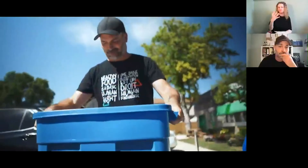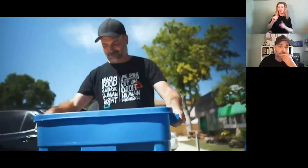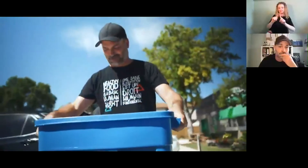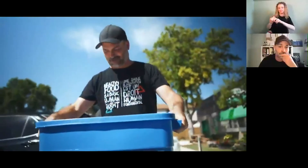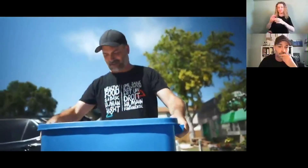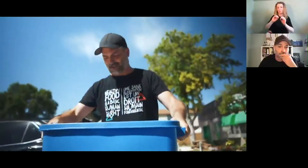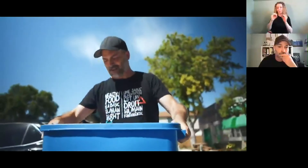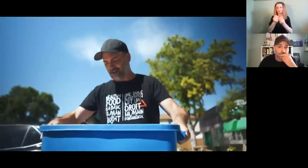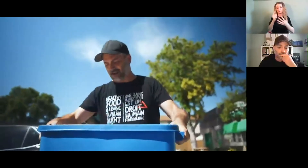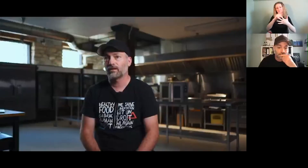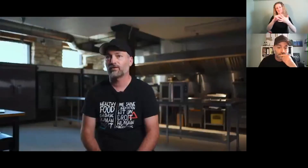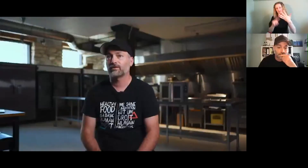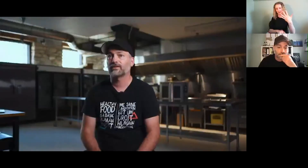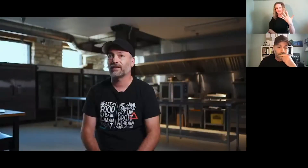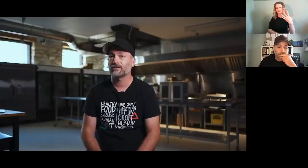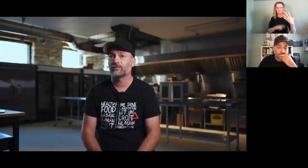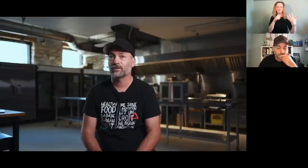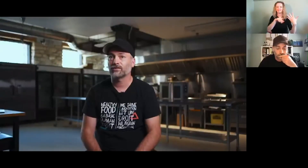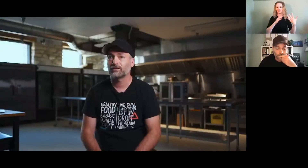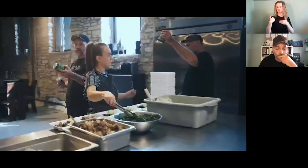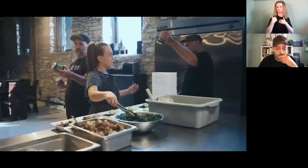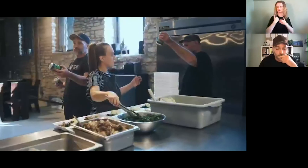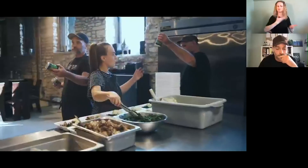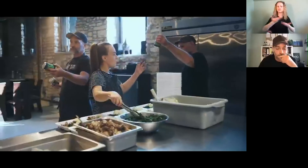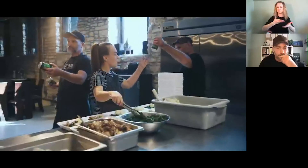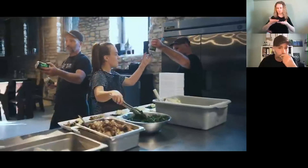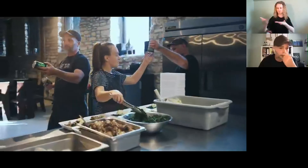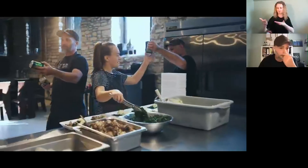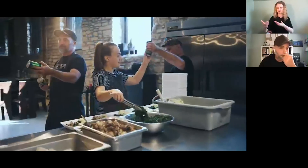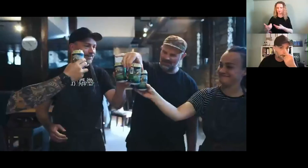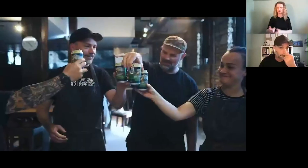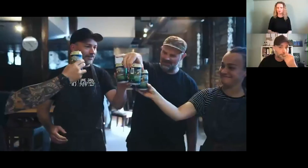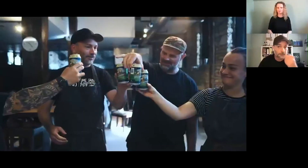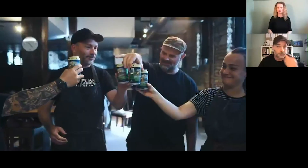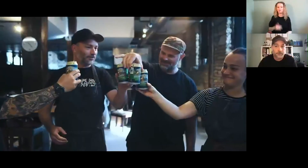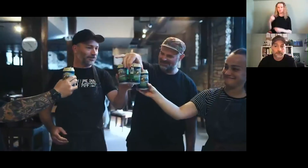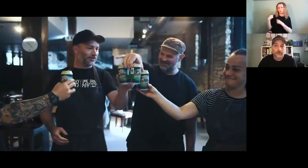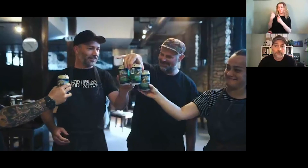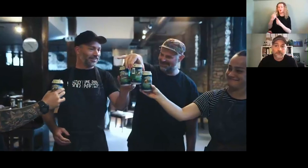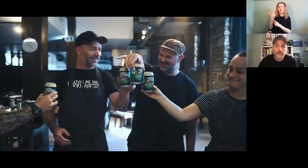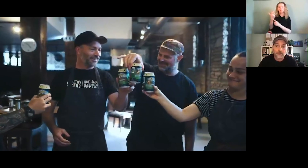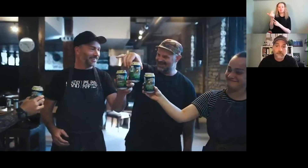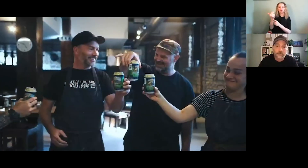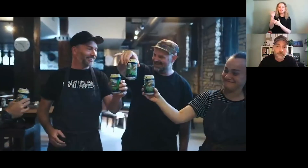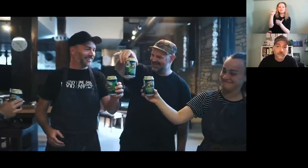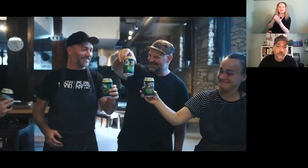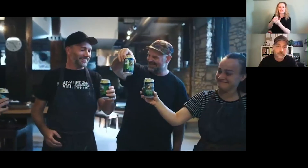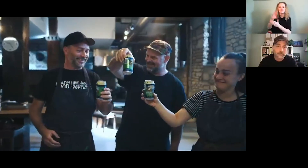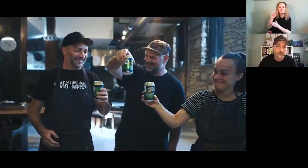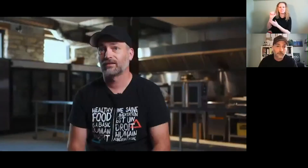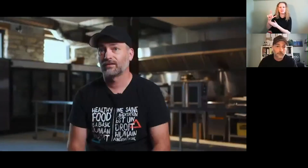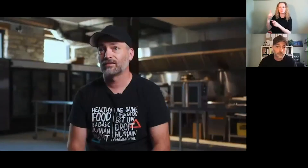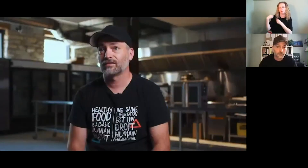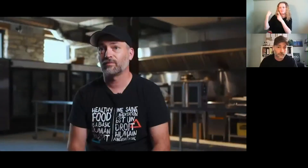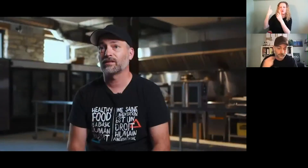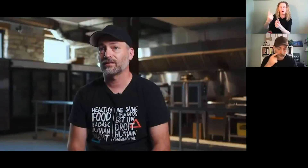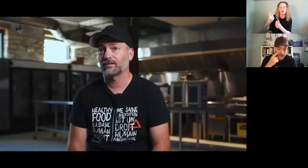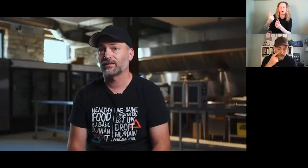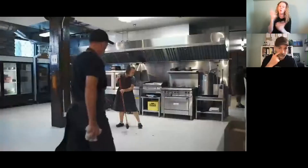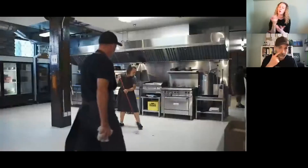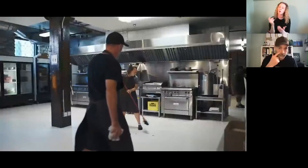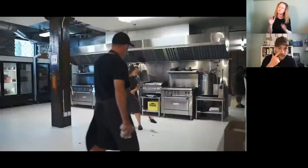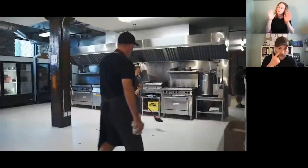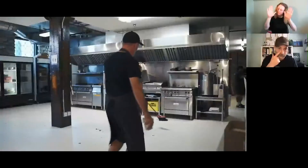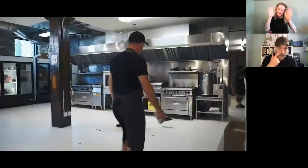now that distribute it. We hit 13,000 meals since this thing started, and all funded by the public, 100%. It's